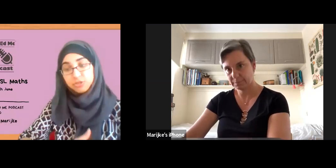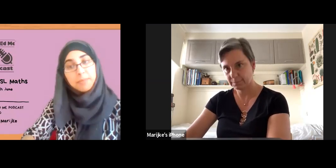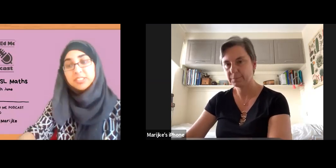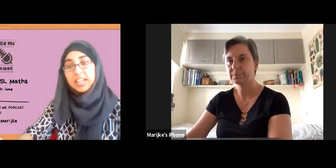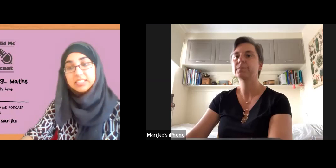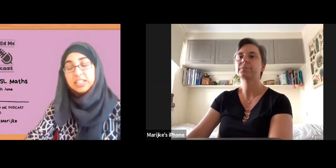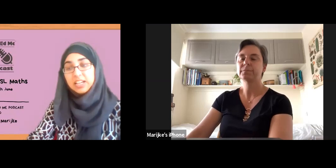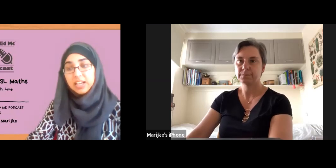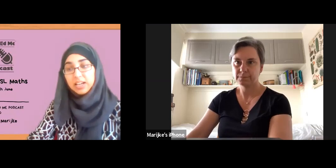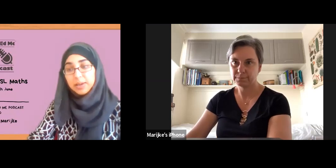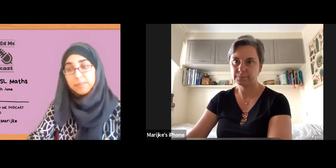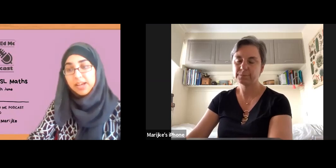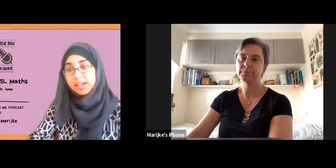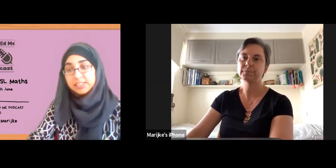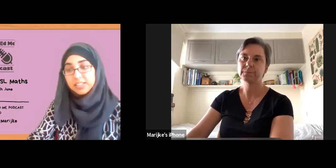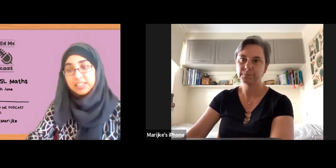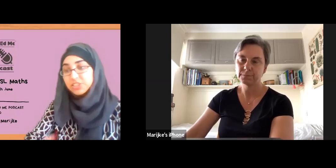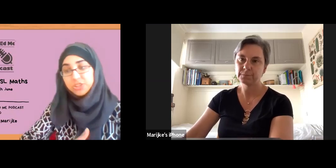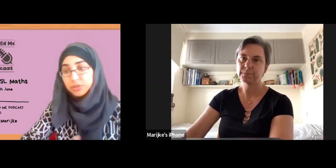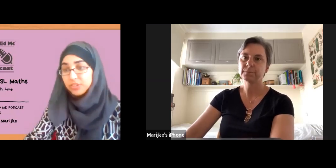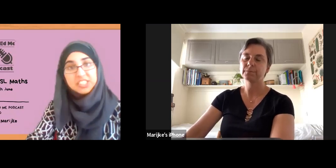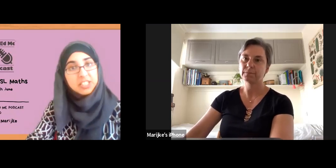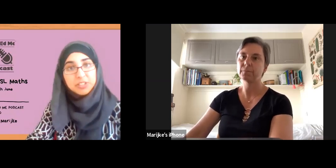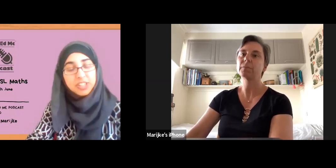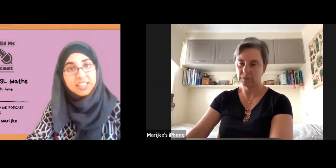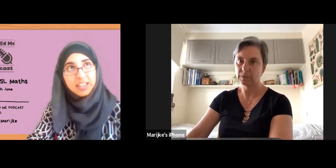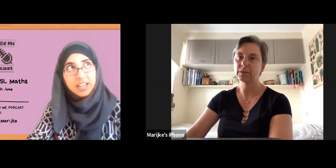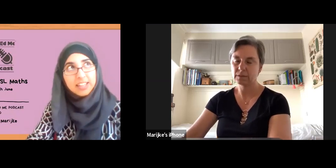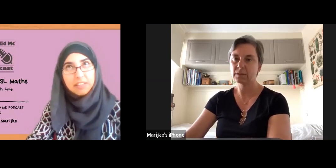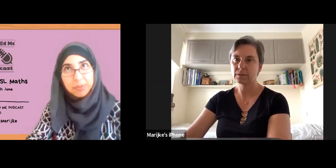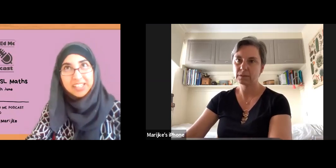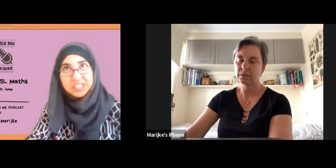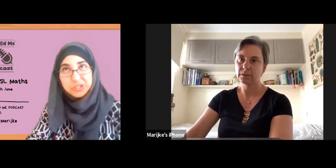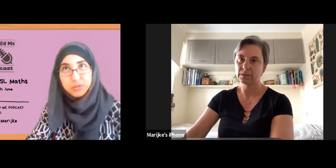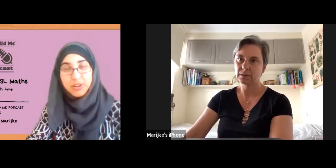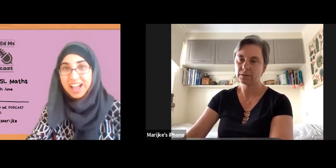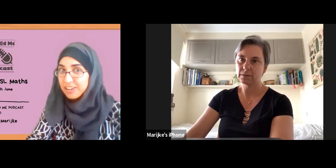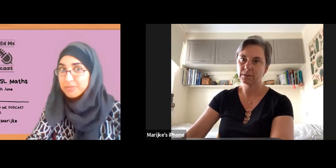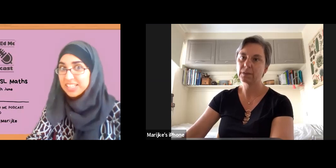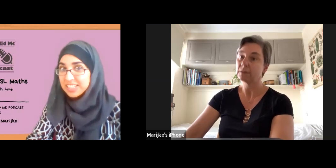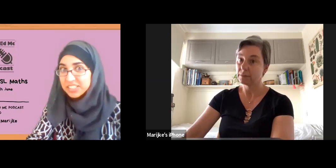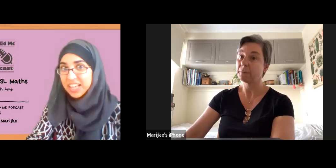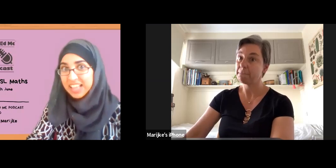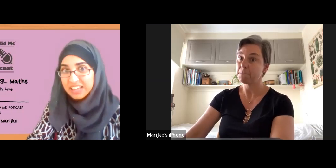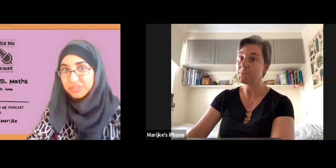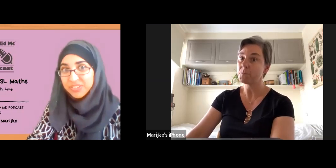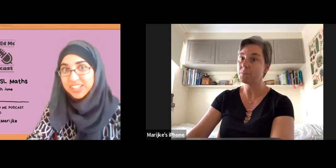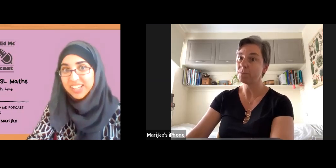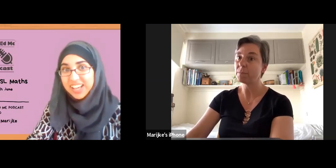troubled kid, and they just go through the system, and you're thinking, they've been in school for how many years of their life?